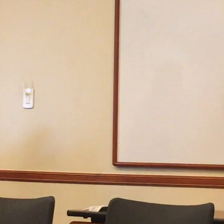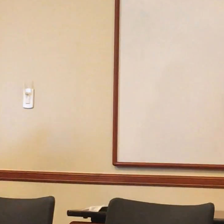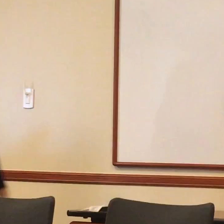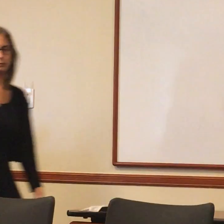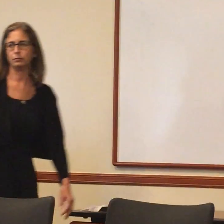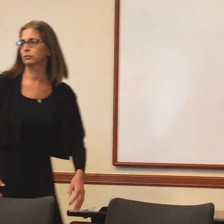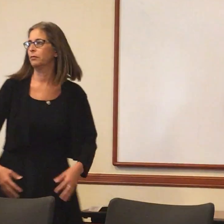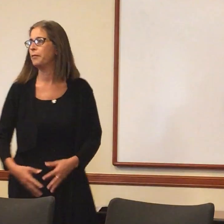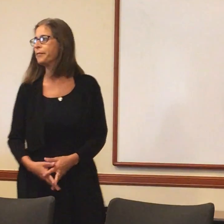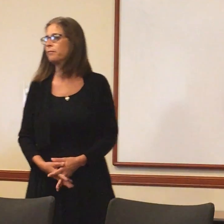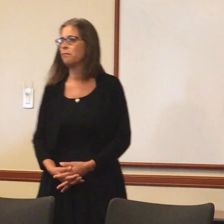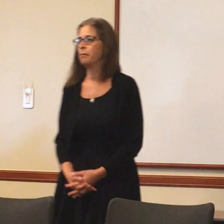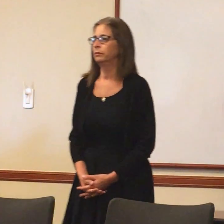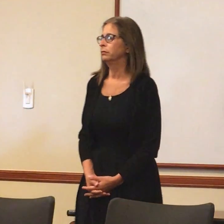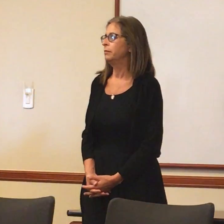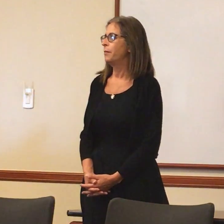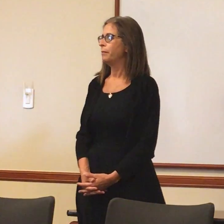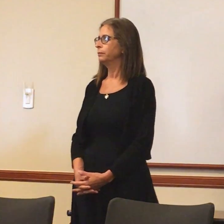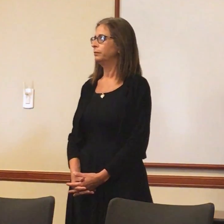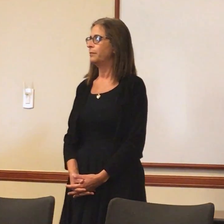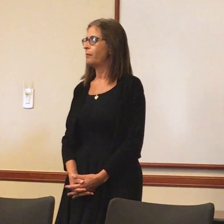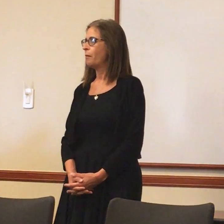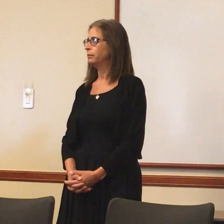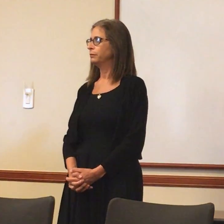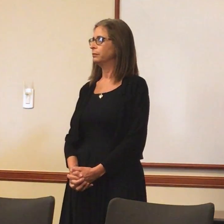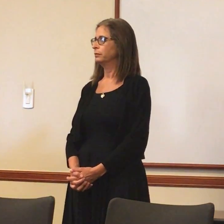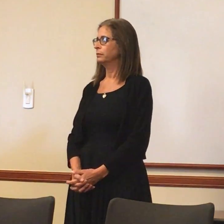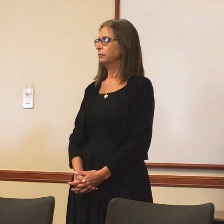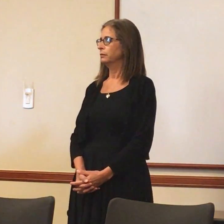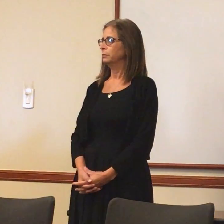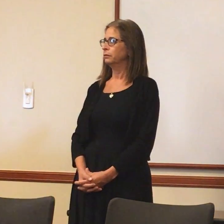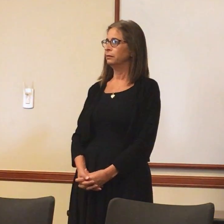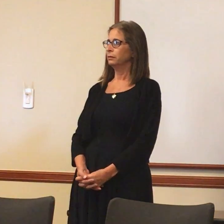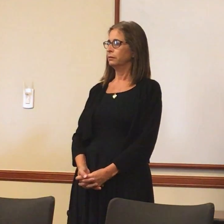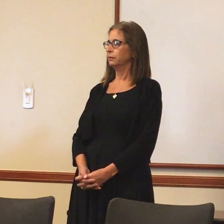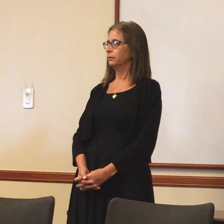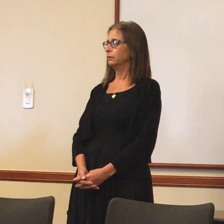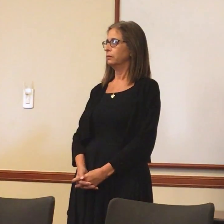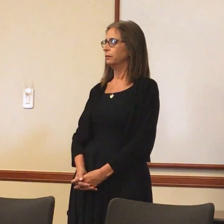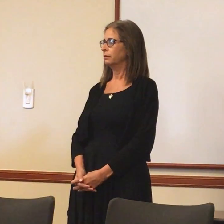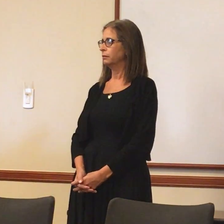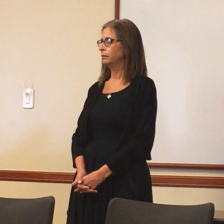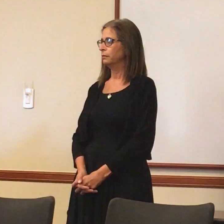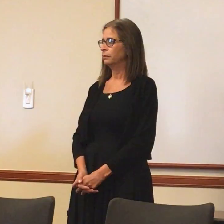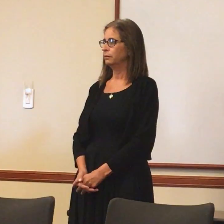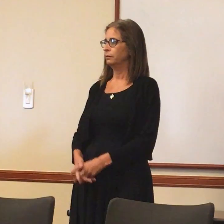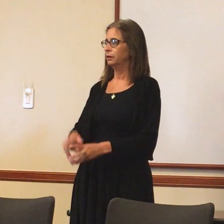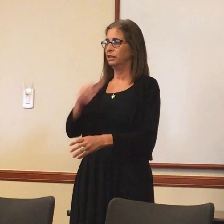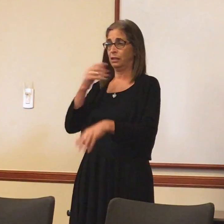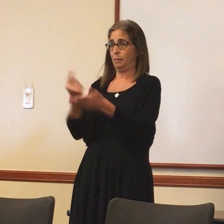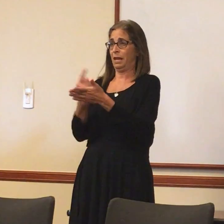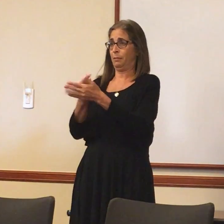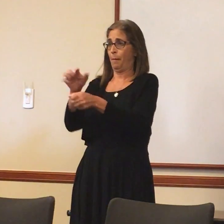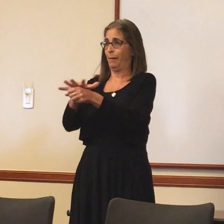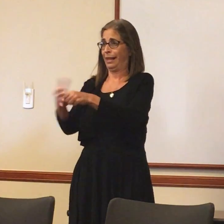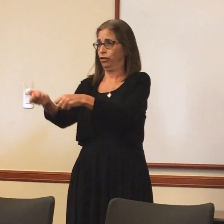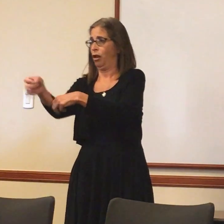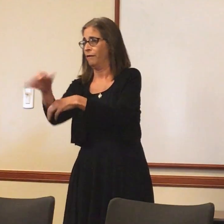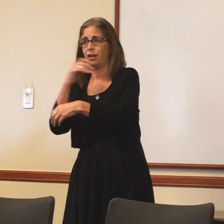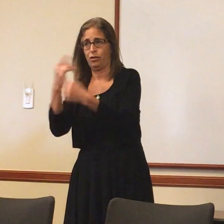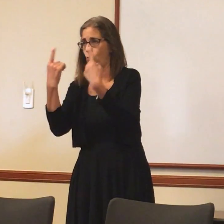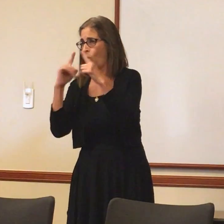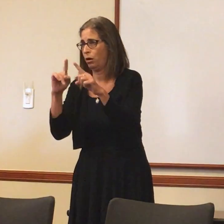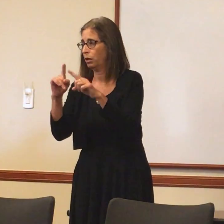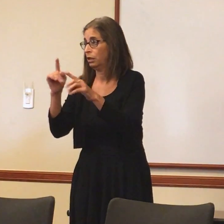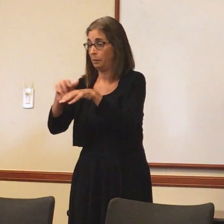So you mean if, okay, let's say this happens. Sometimes my location is off and it doesn't work. So does